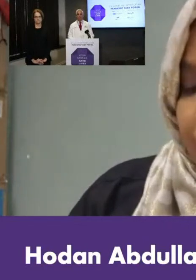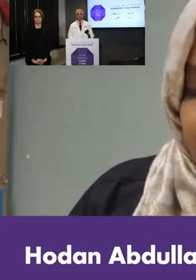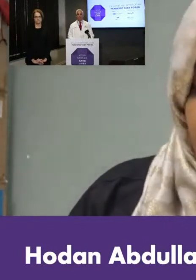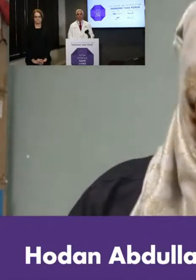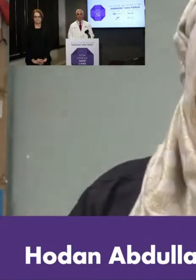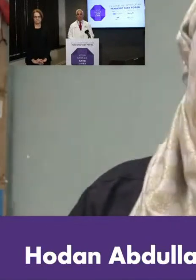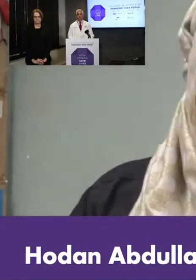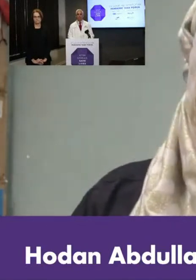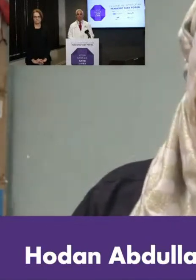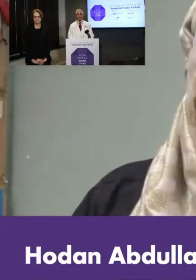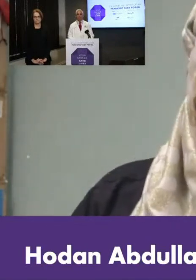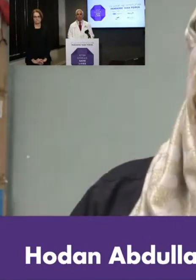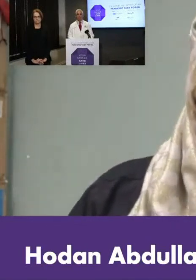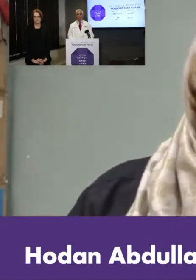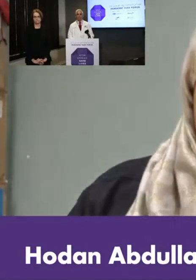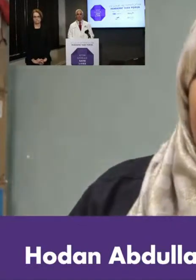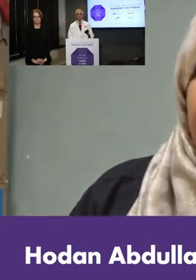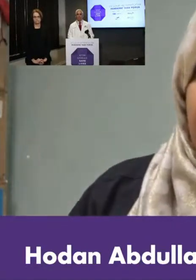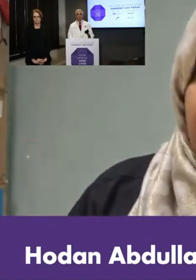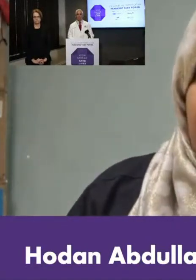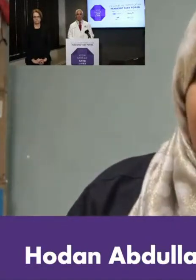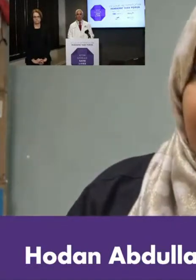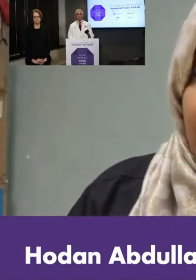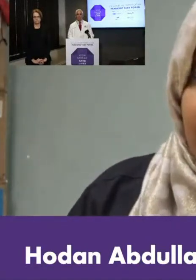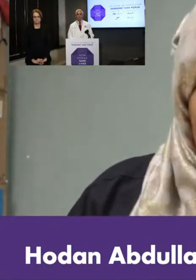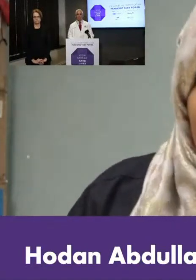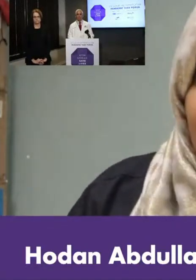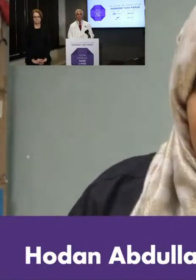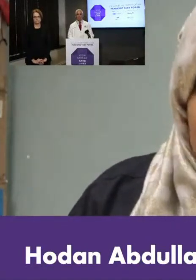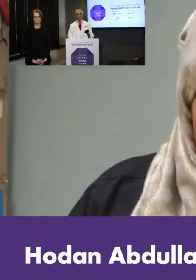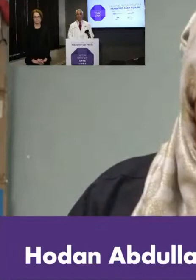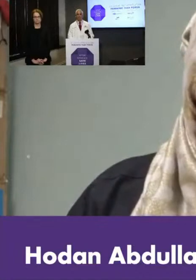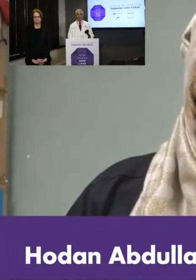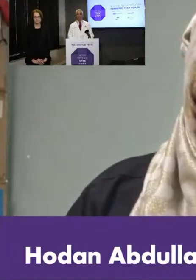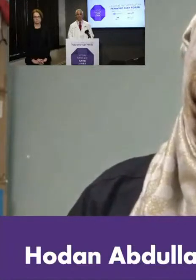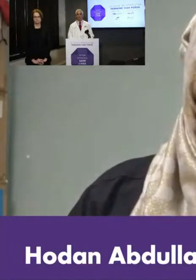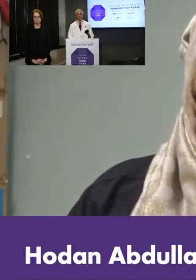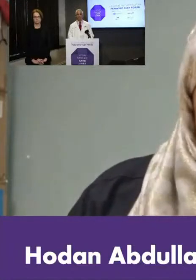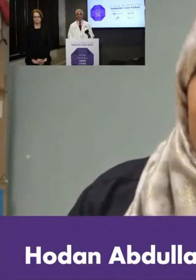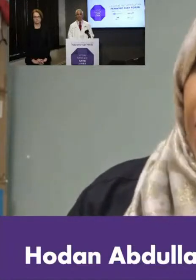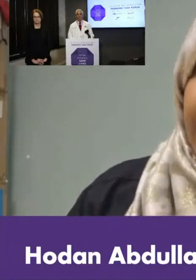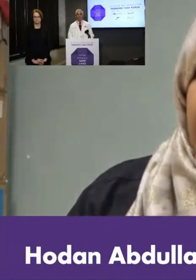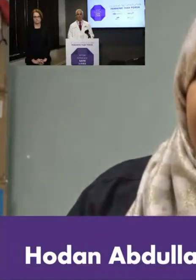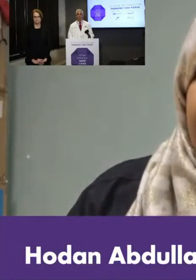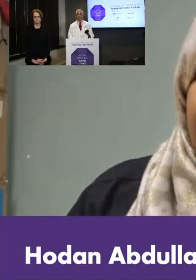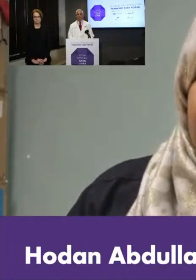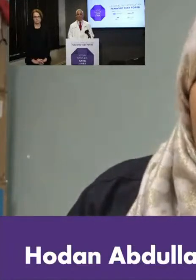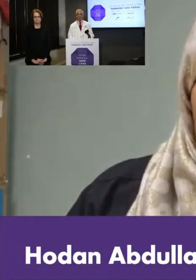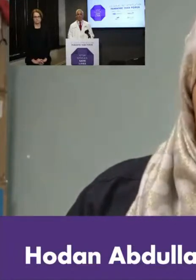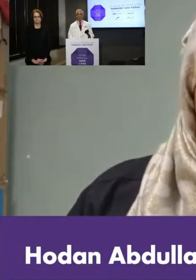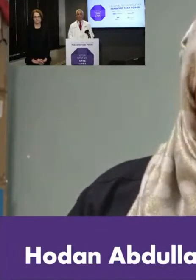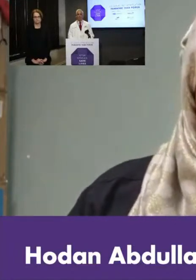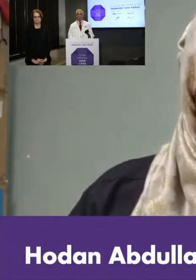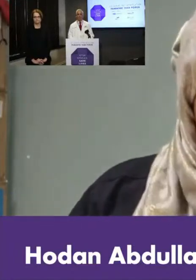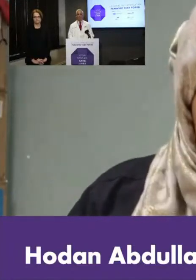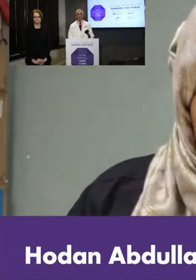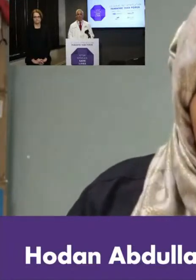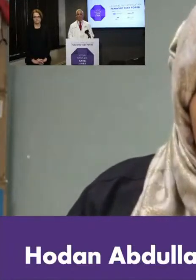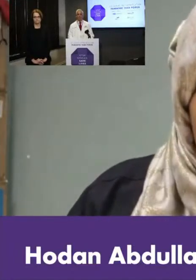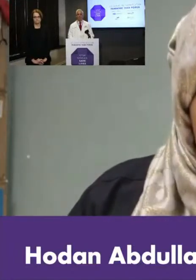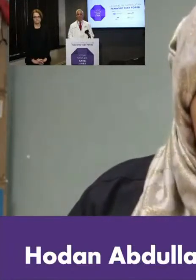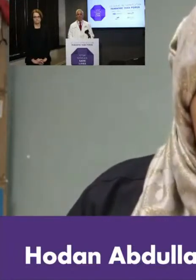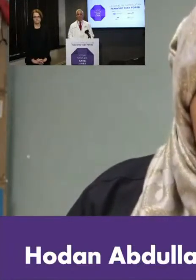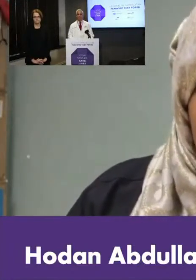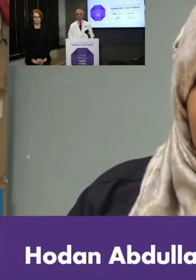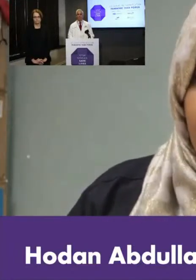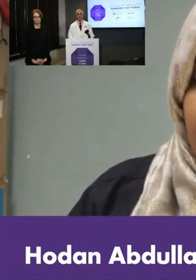get COVID. It's like the difference between the big blue sea and the clear blue sky. You have to pick what you want to experience. Although they might